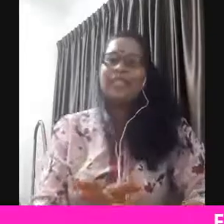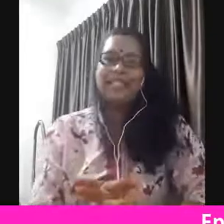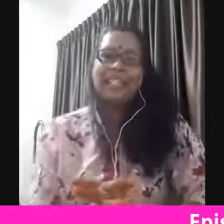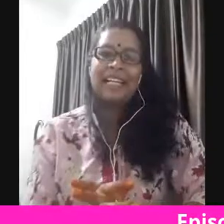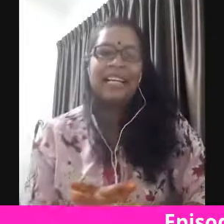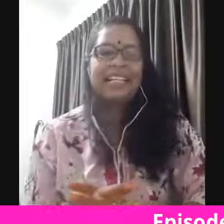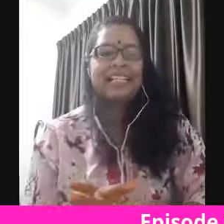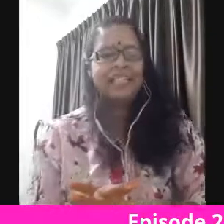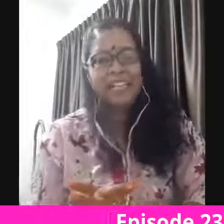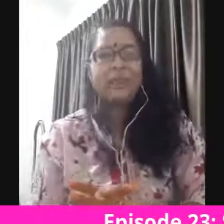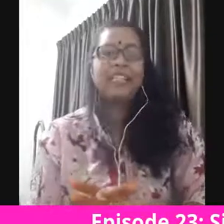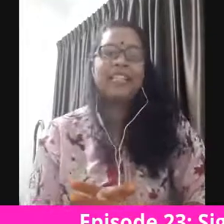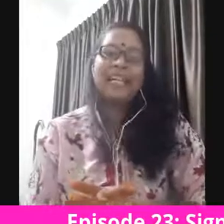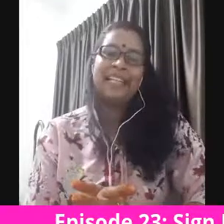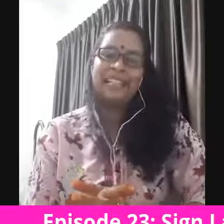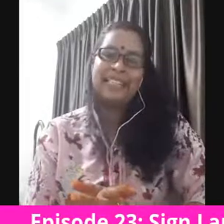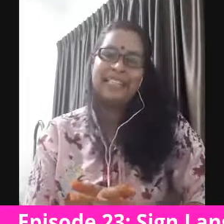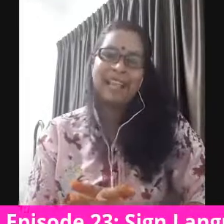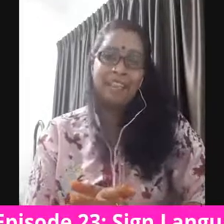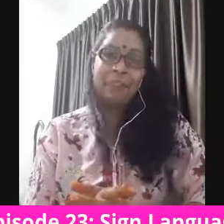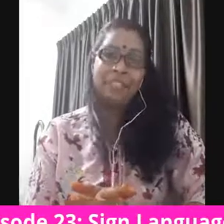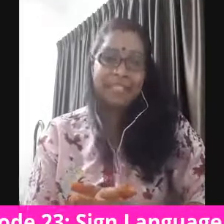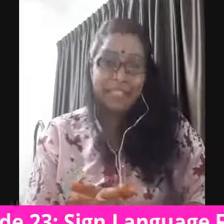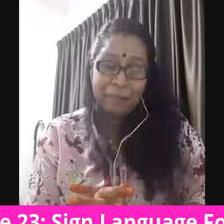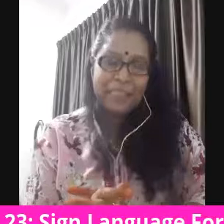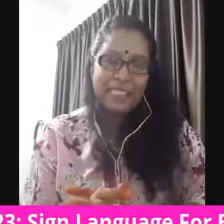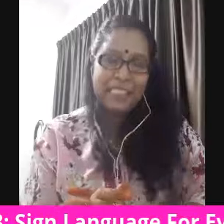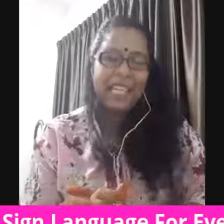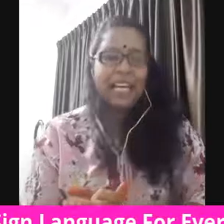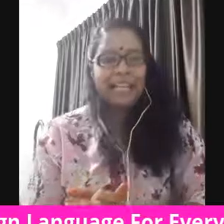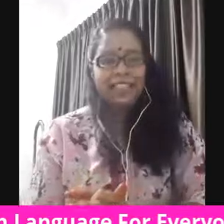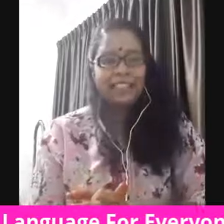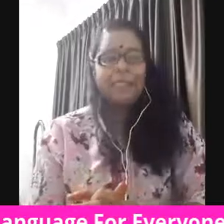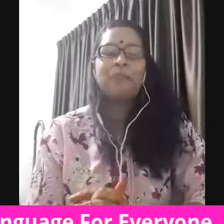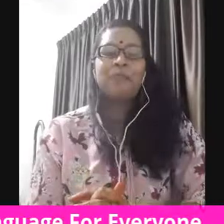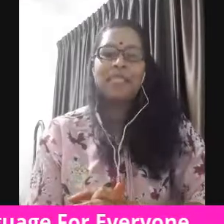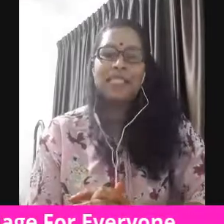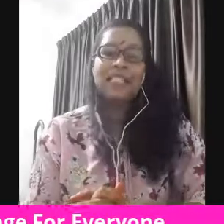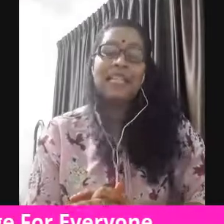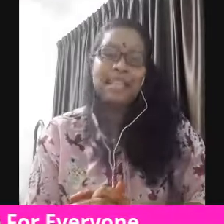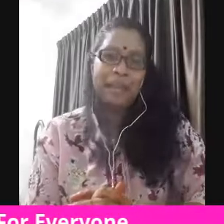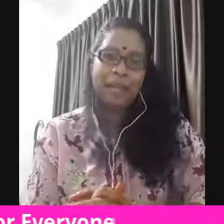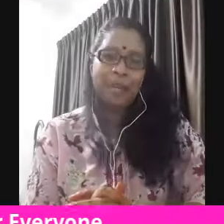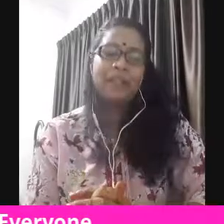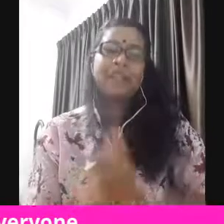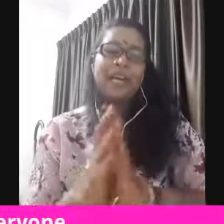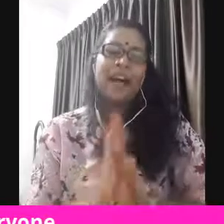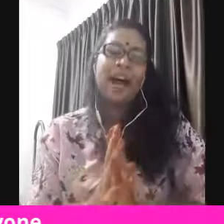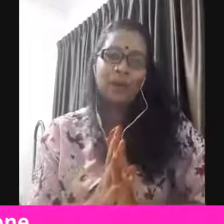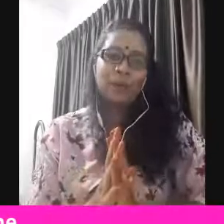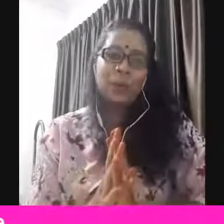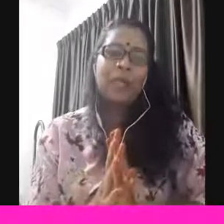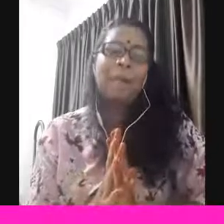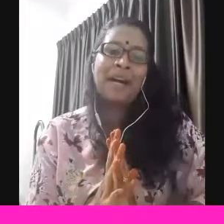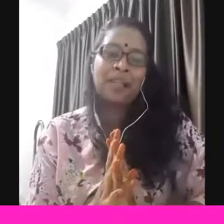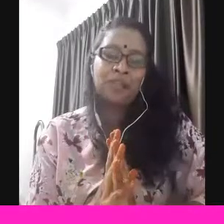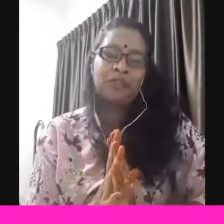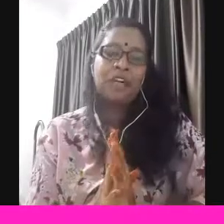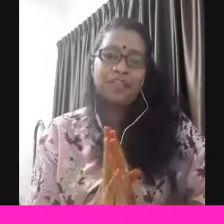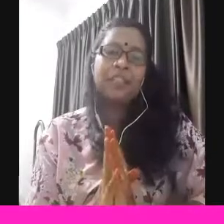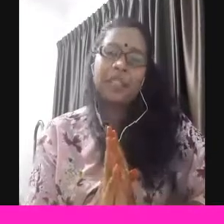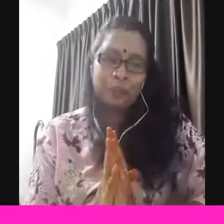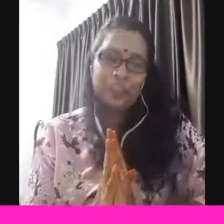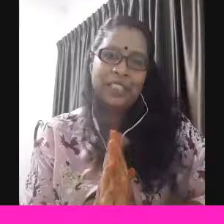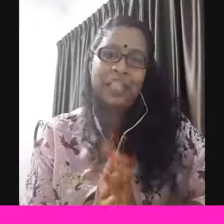Only one thing. Try to learn at least alphabets and numbers, and Mhm. just accept them. They are also a part